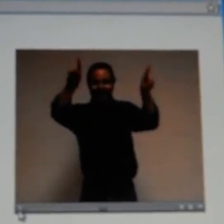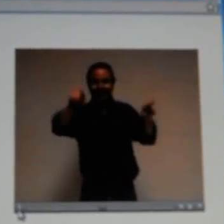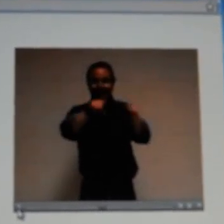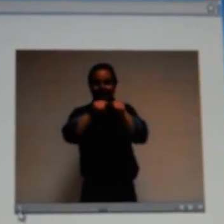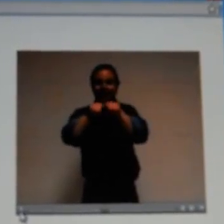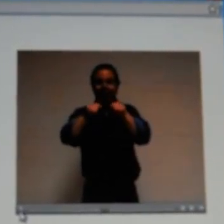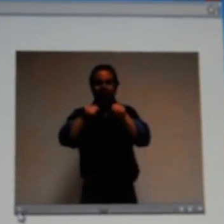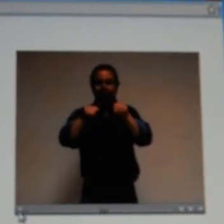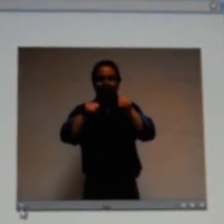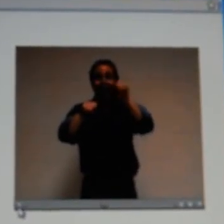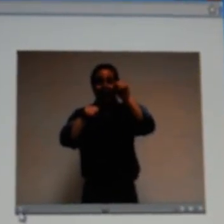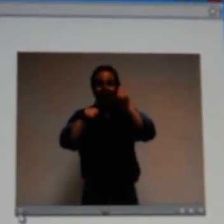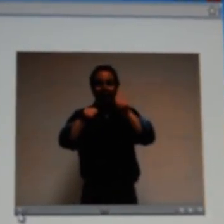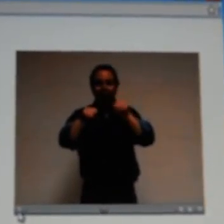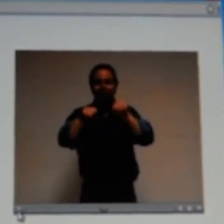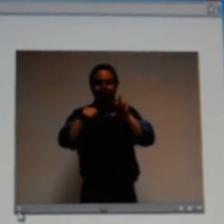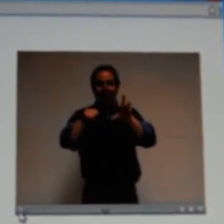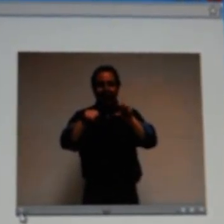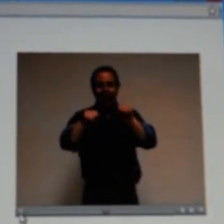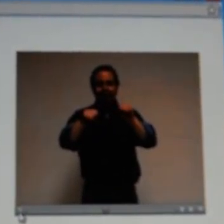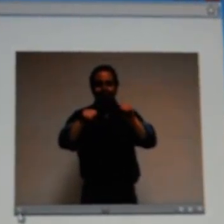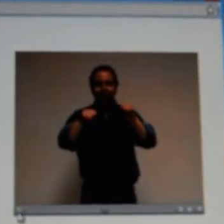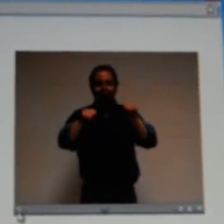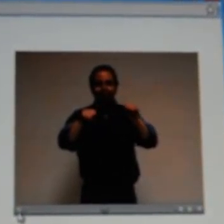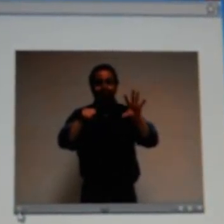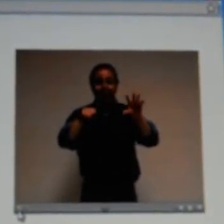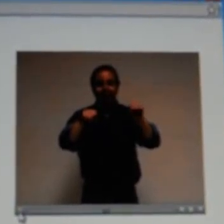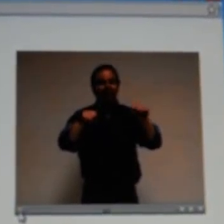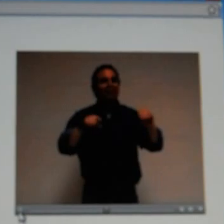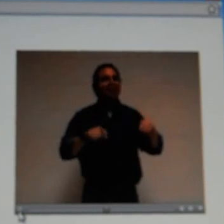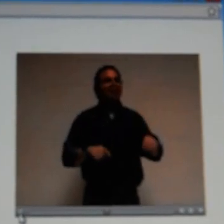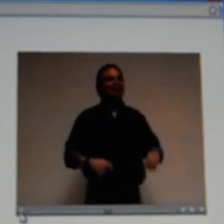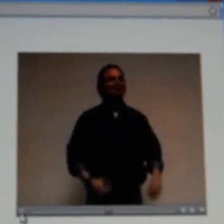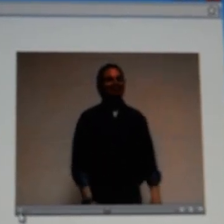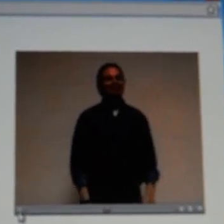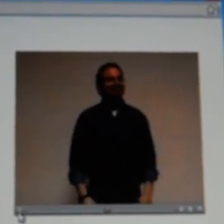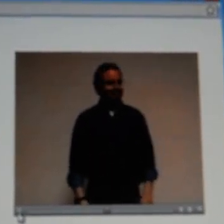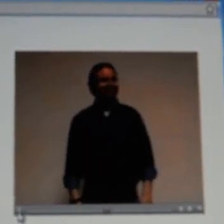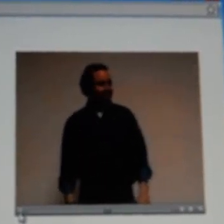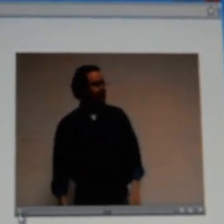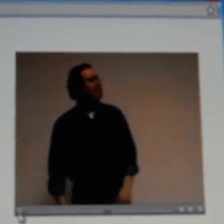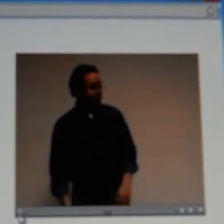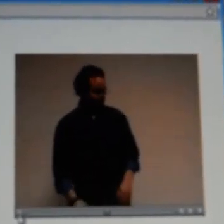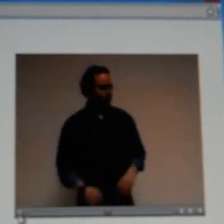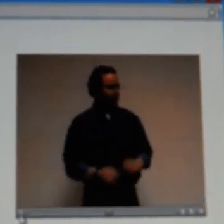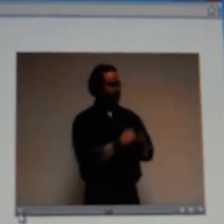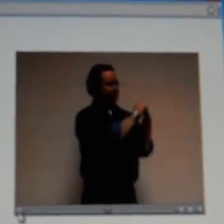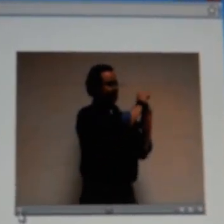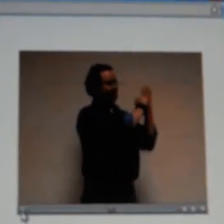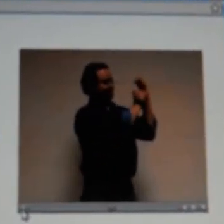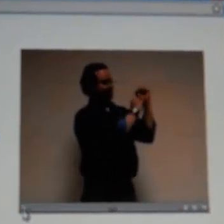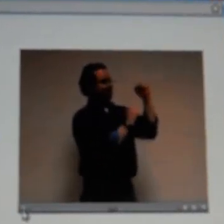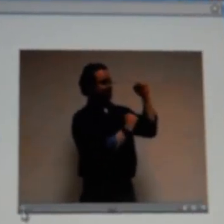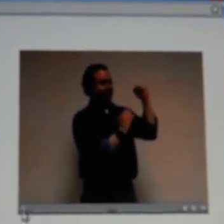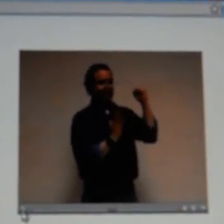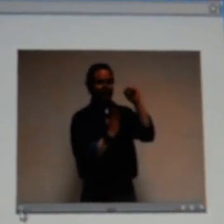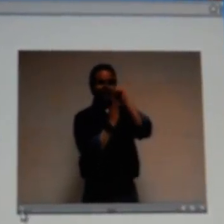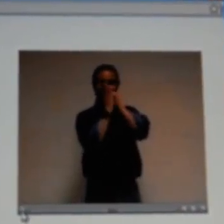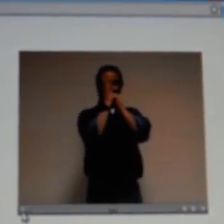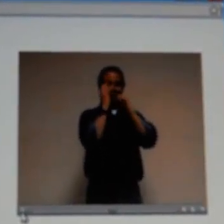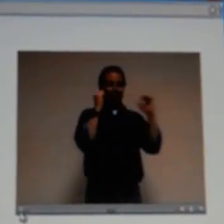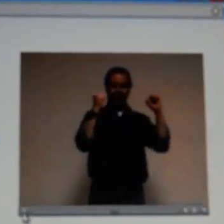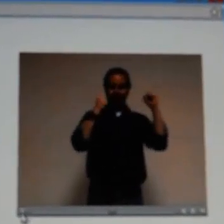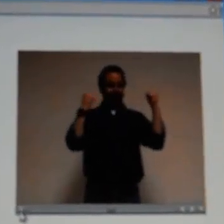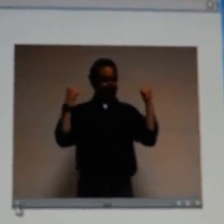on his heart, attempting to revive him. And the heart monitor vitals